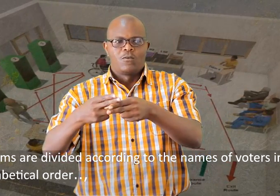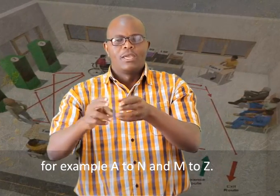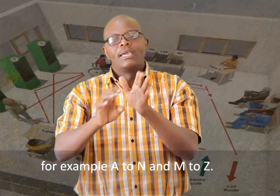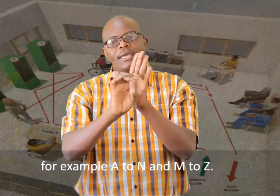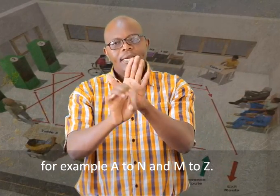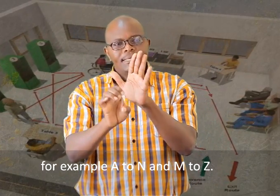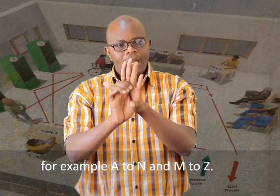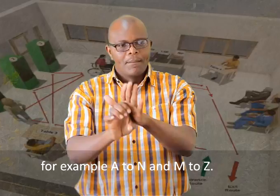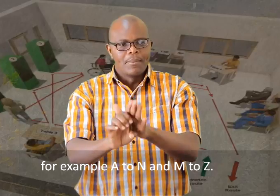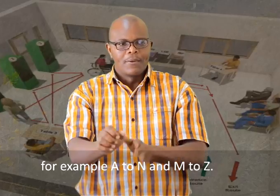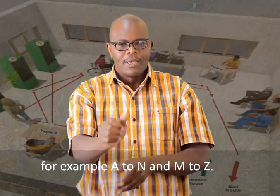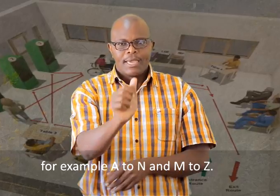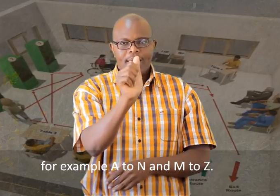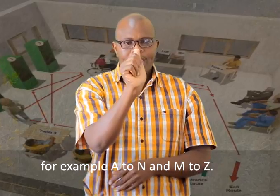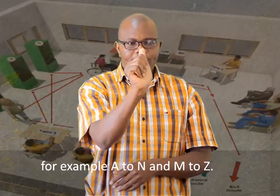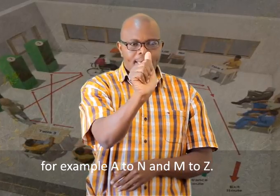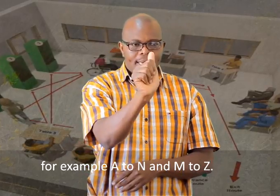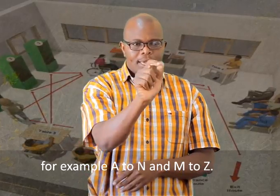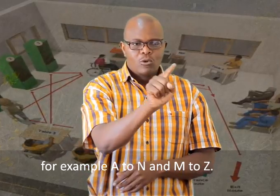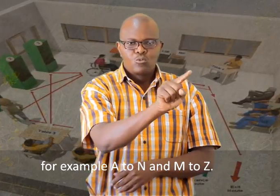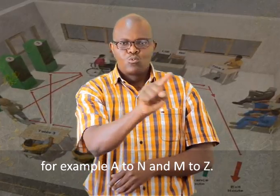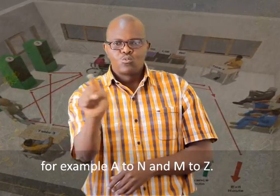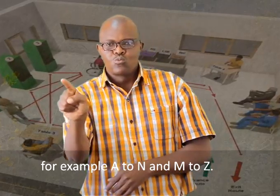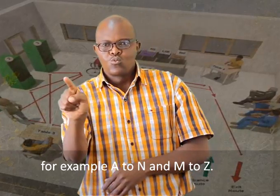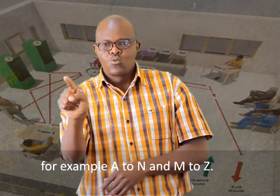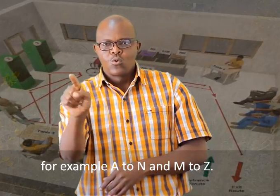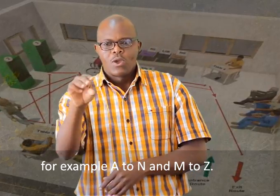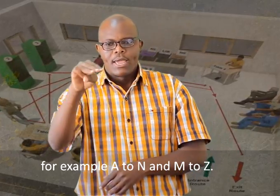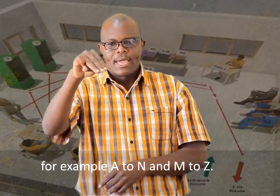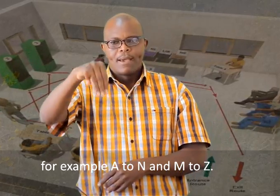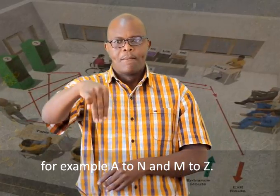For example, A to N and M to Z.